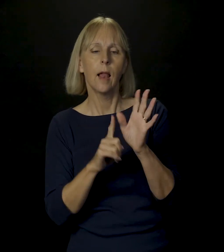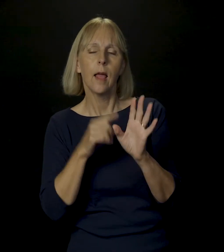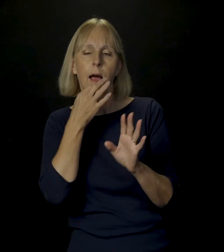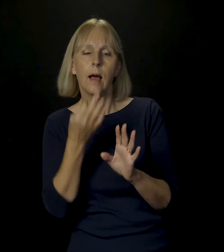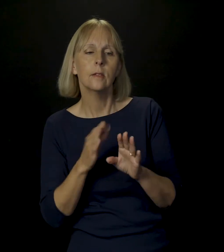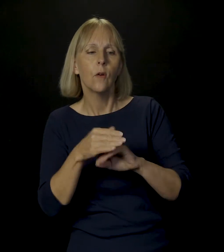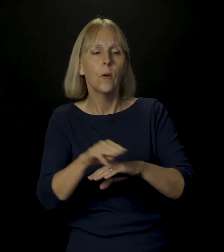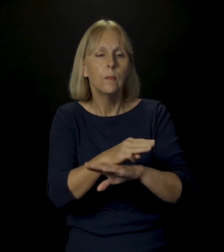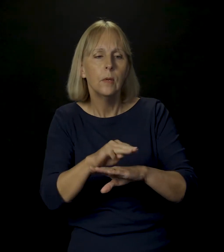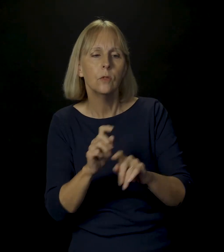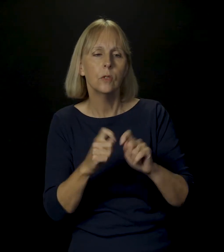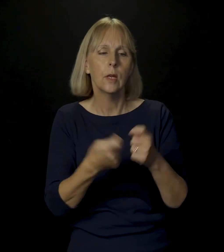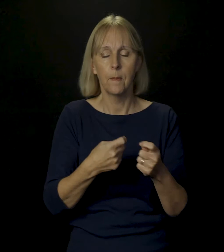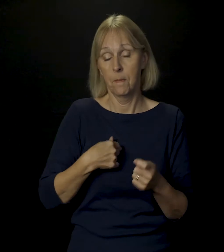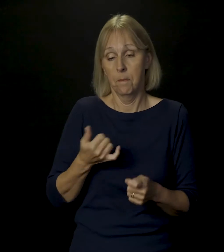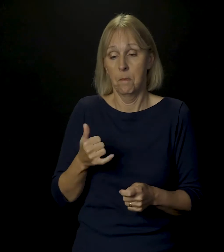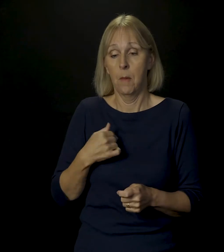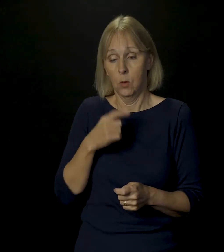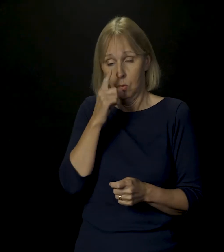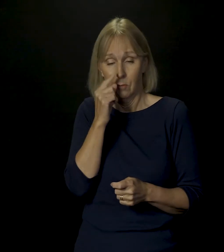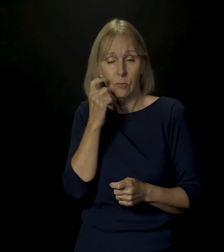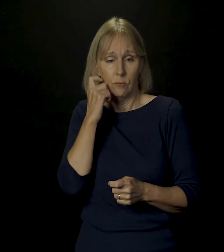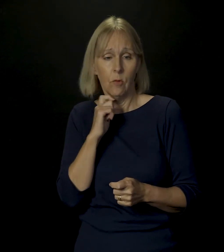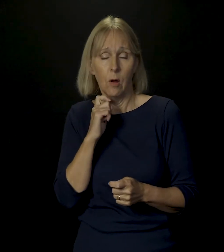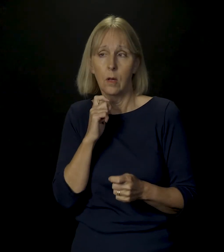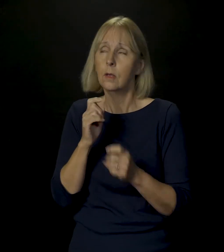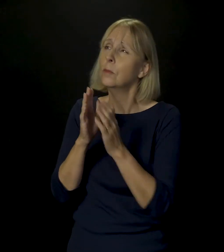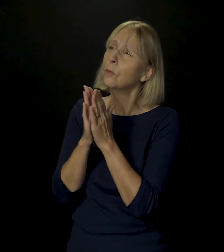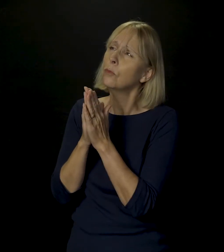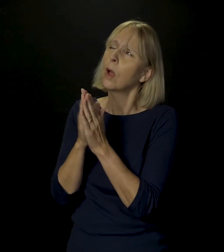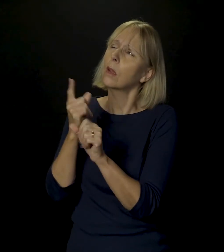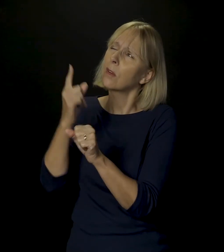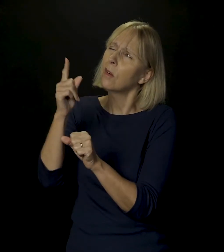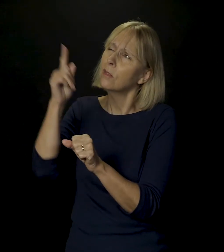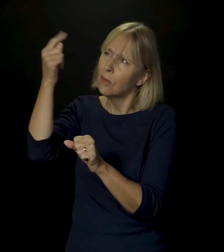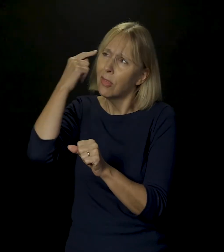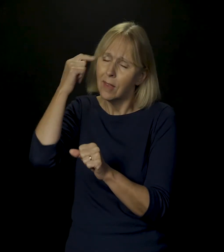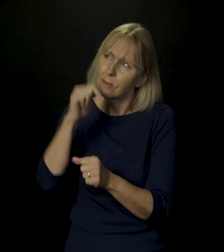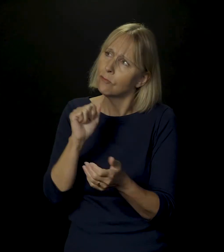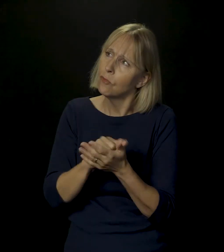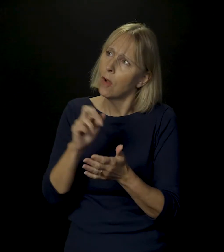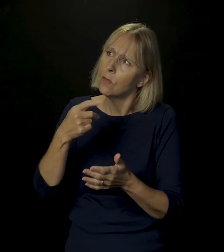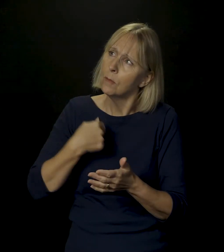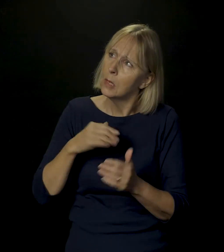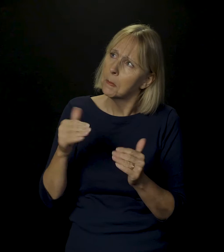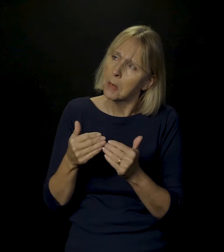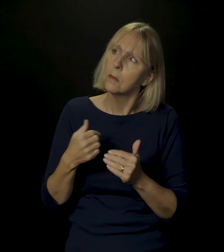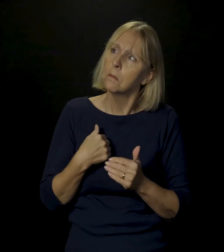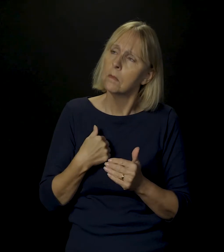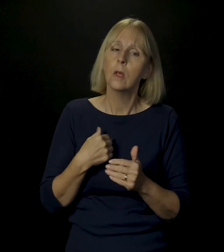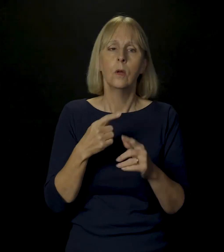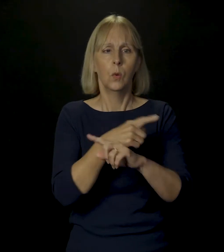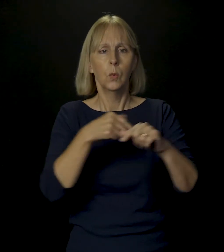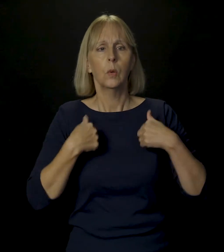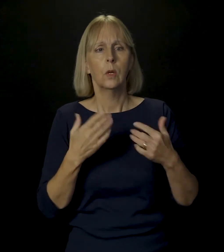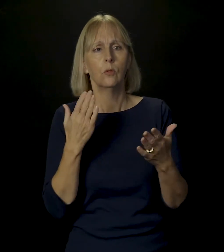Ministry Team Maybe I'll Give It A Go Give It To God And See What That Land See What It Looks Like For You We're Really Privileged